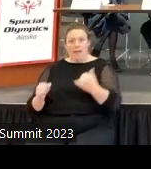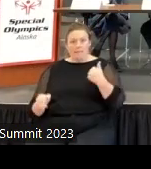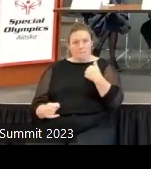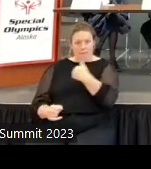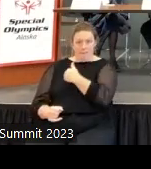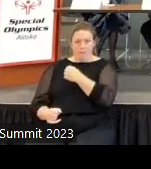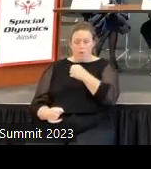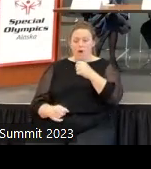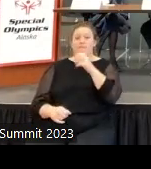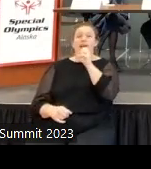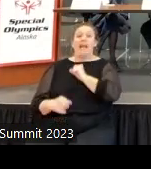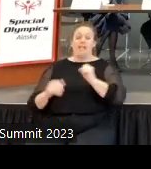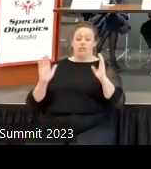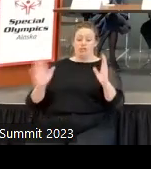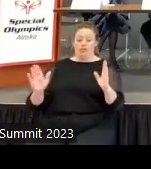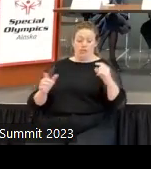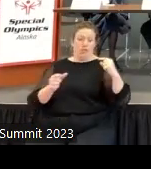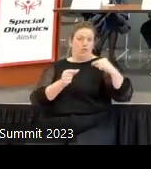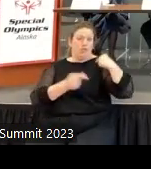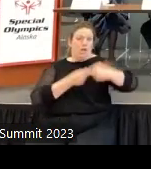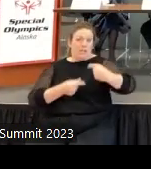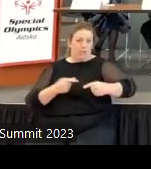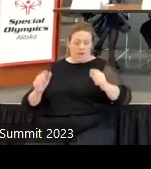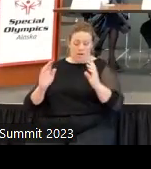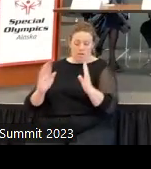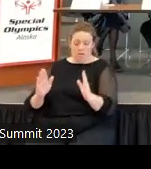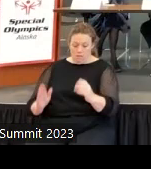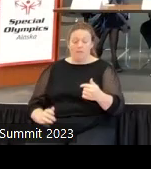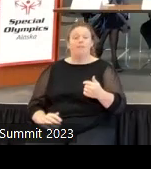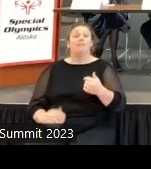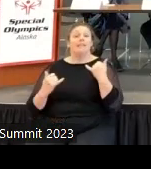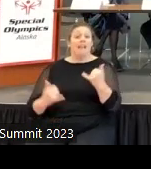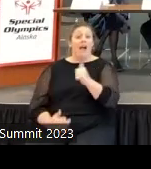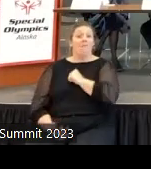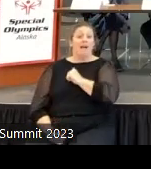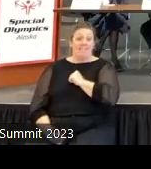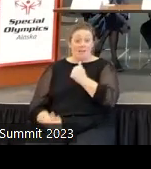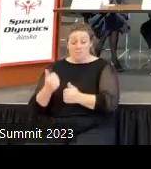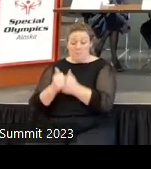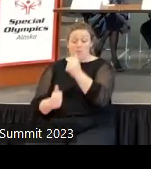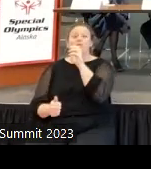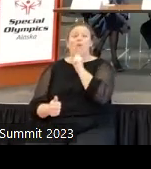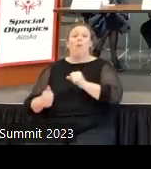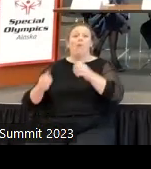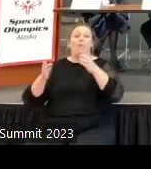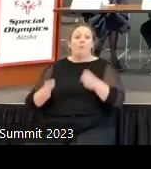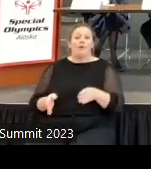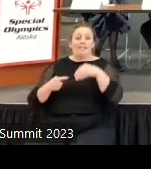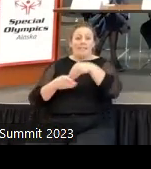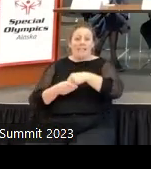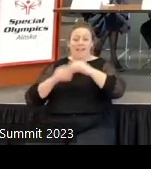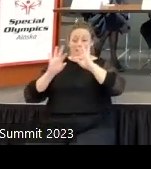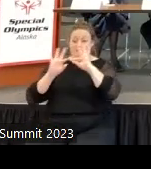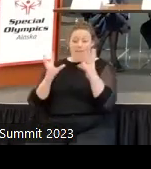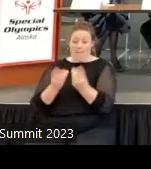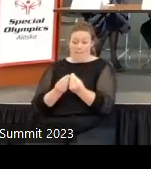as I am now the oldest person in my family, a lot of the historical documents and things like that have fallen